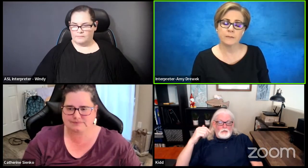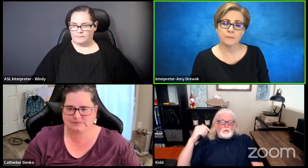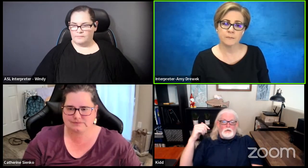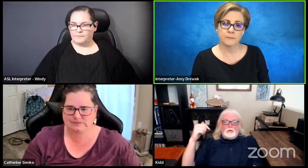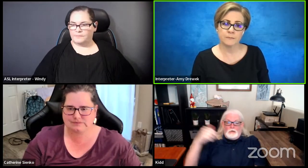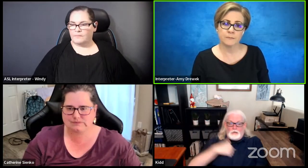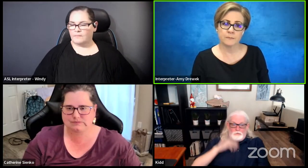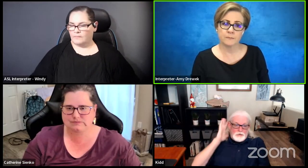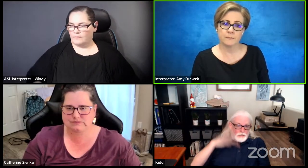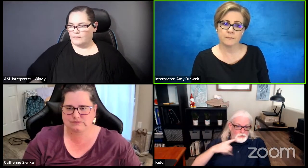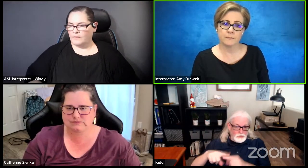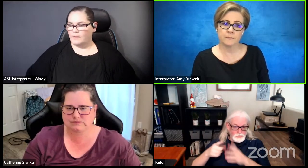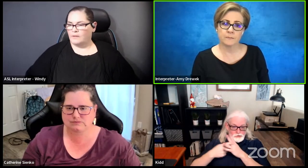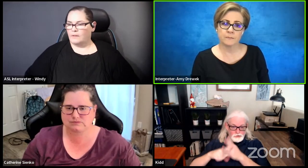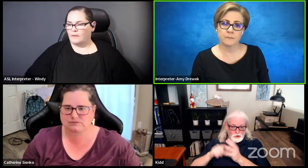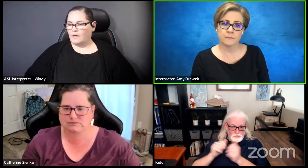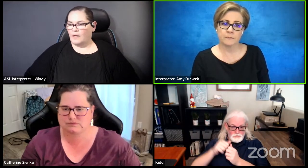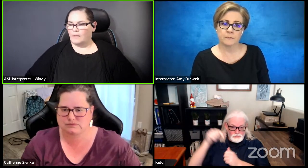Commissioner Kidd.